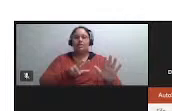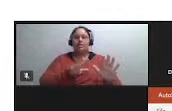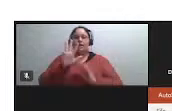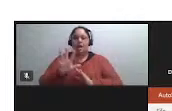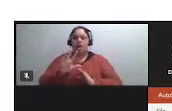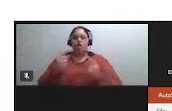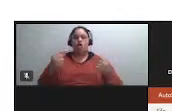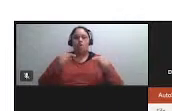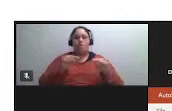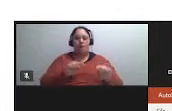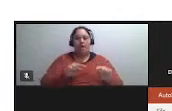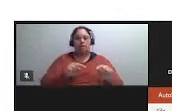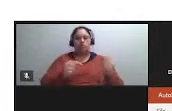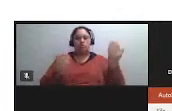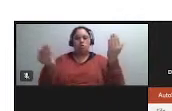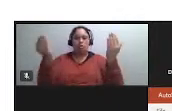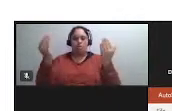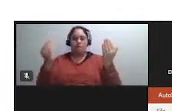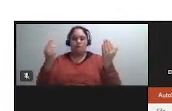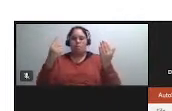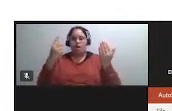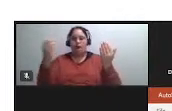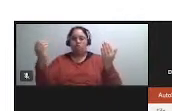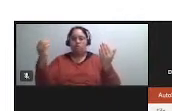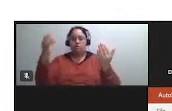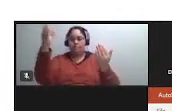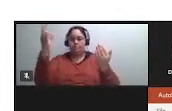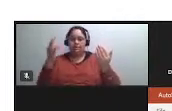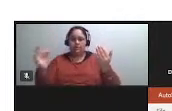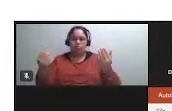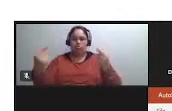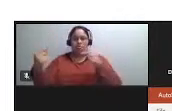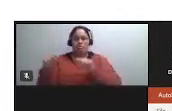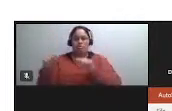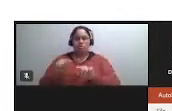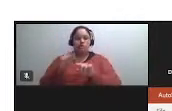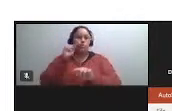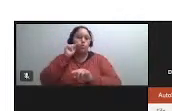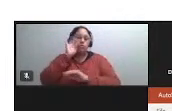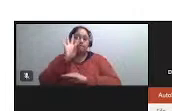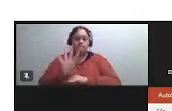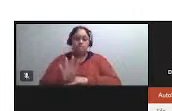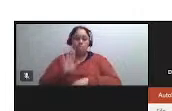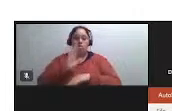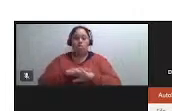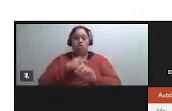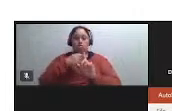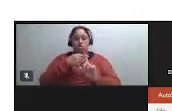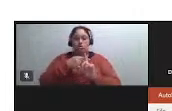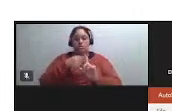compliance versus the 100% compliance of Q4 on the